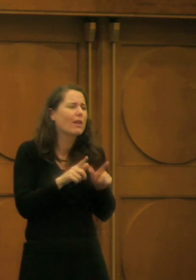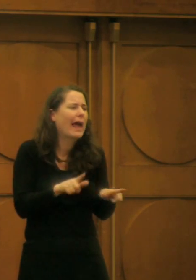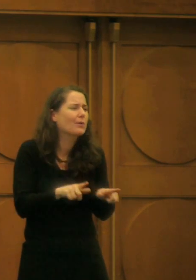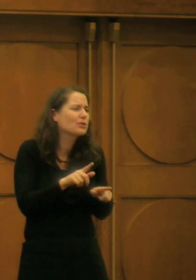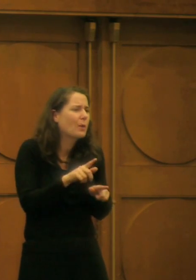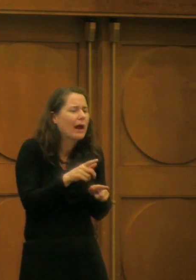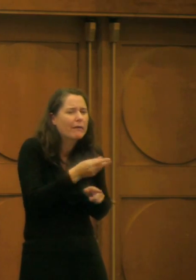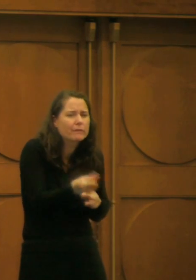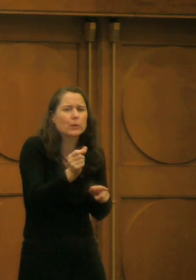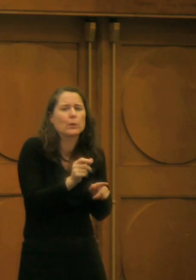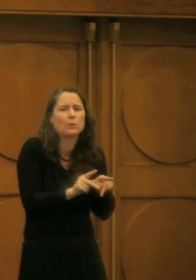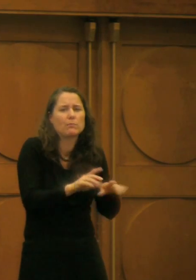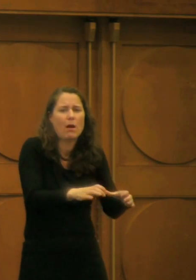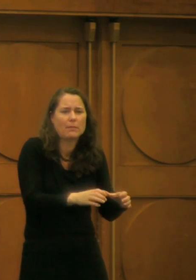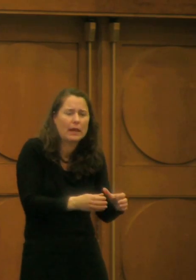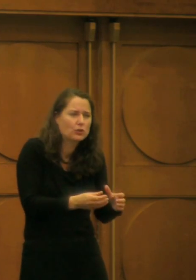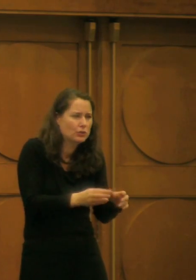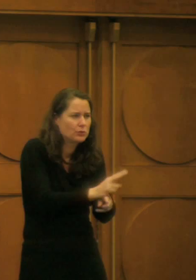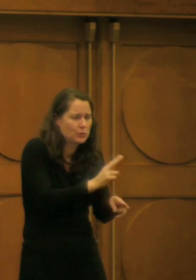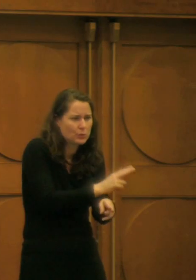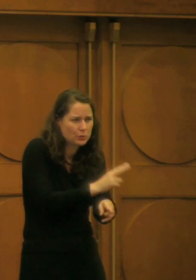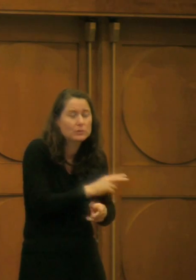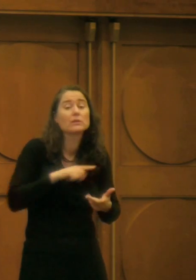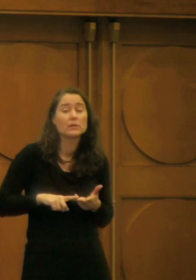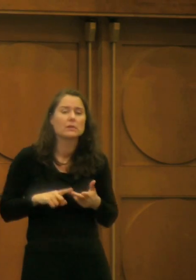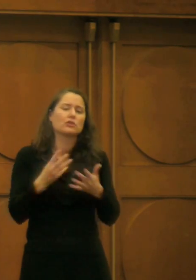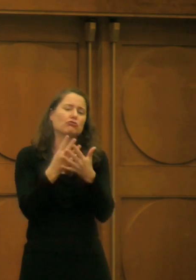of screened medical interpreter, where you pass a portfolio review.